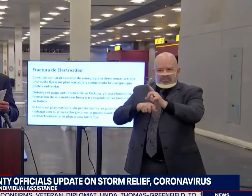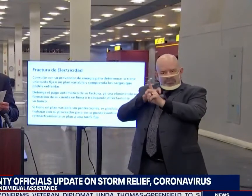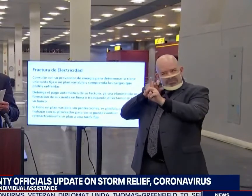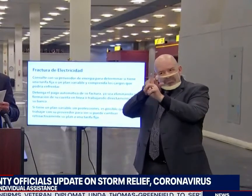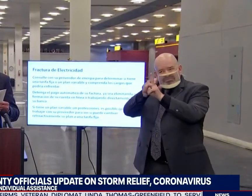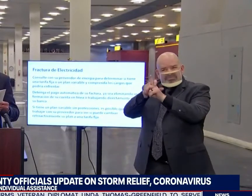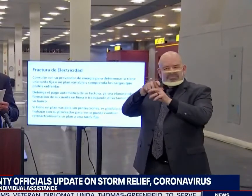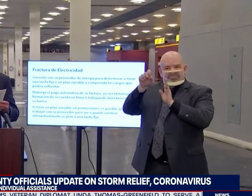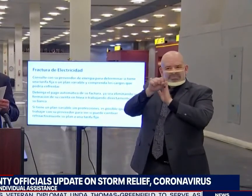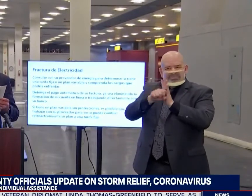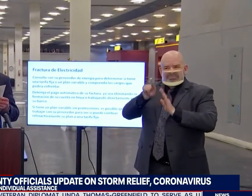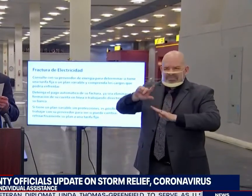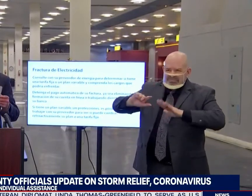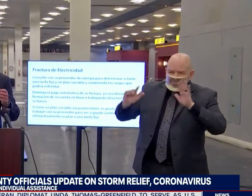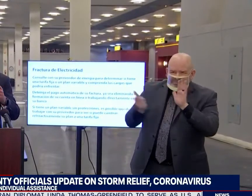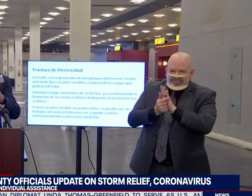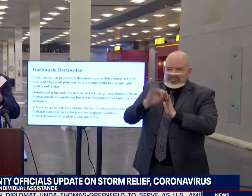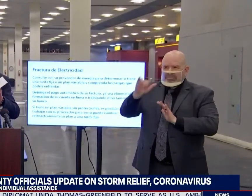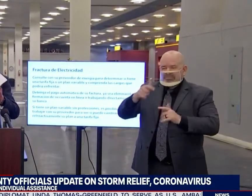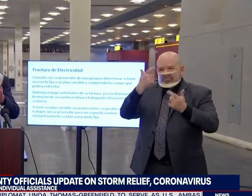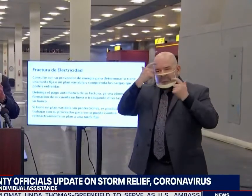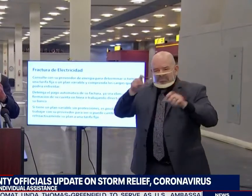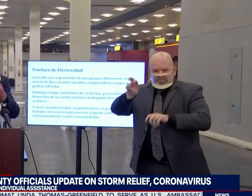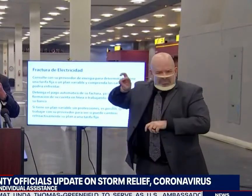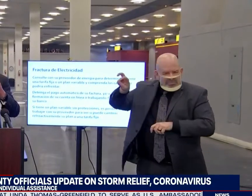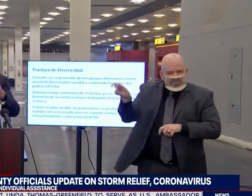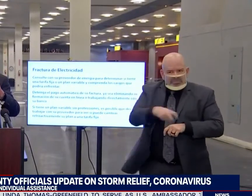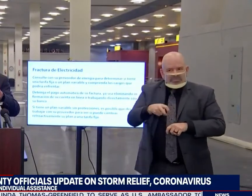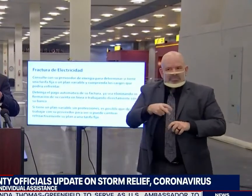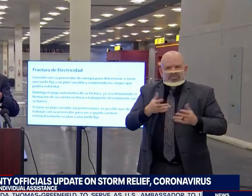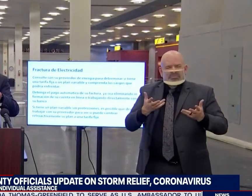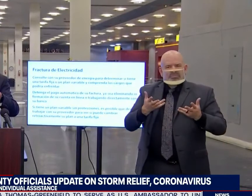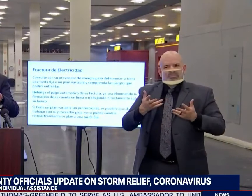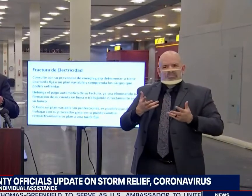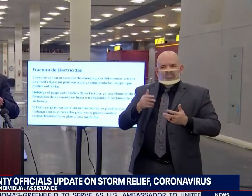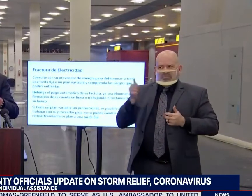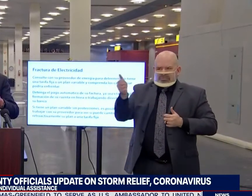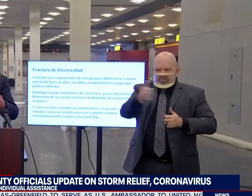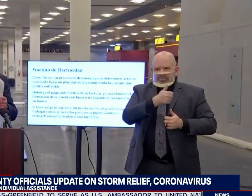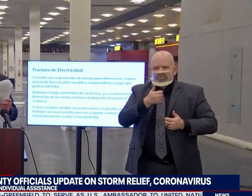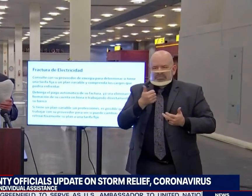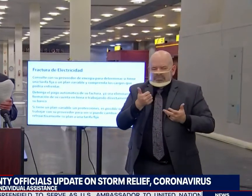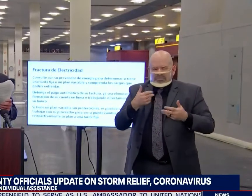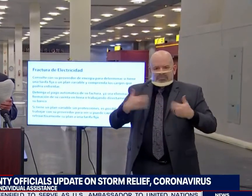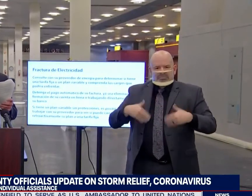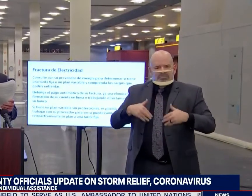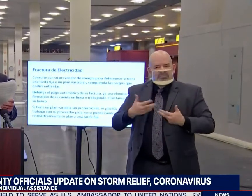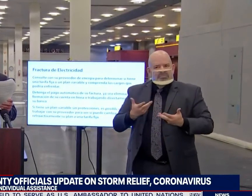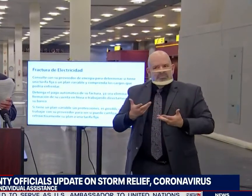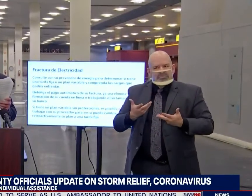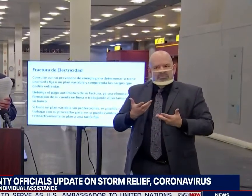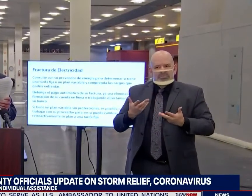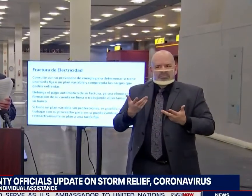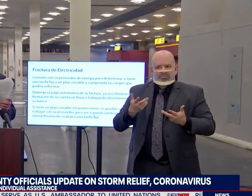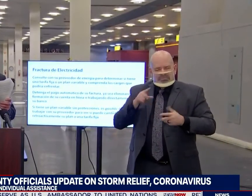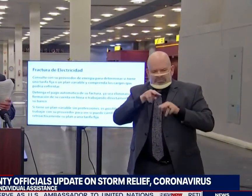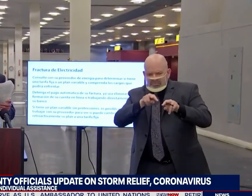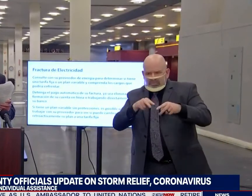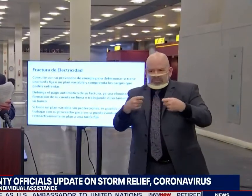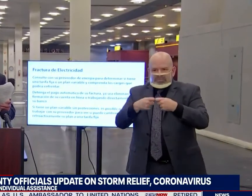profit plans when the customer's contract expires. Okay. Um now let's turn to